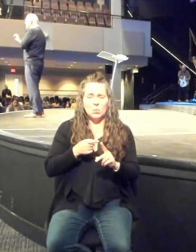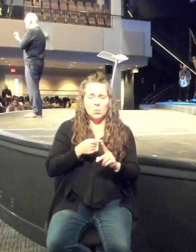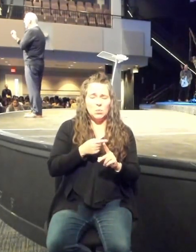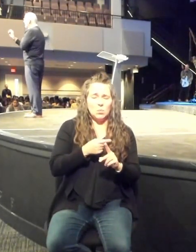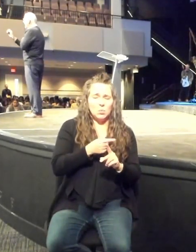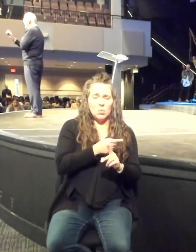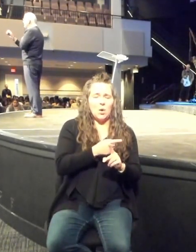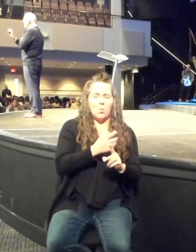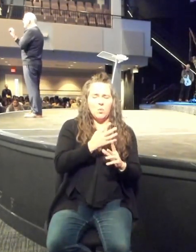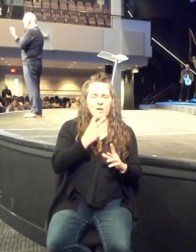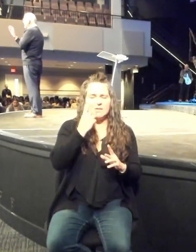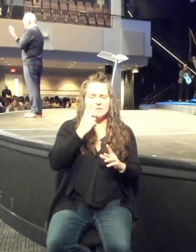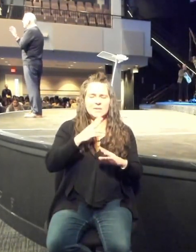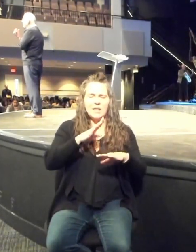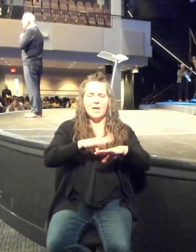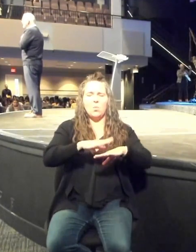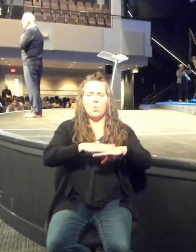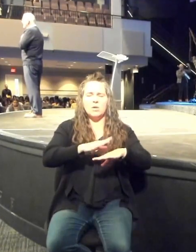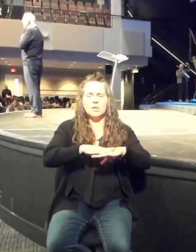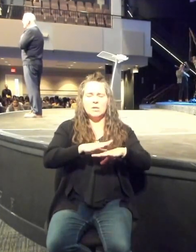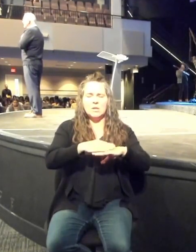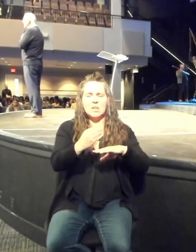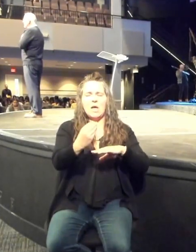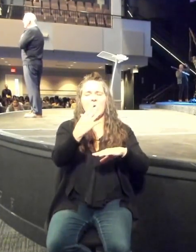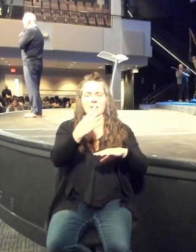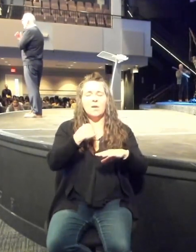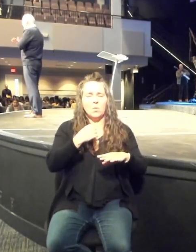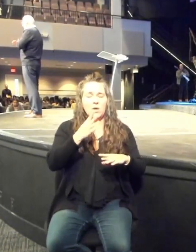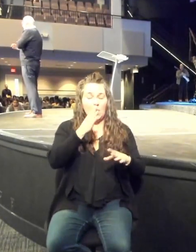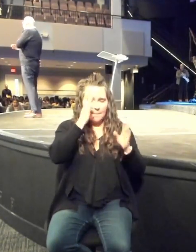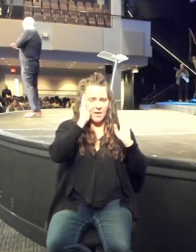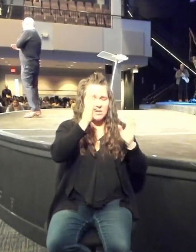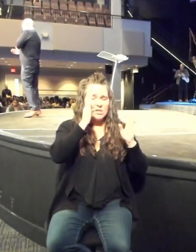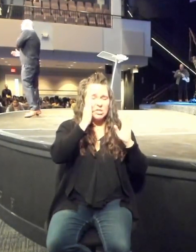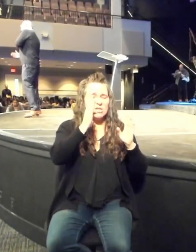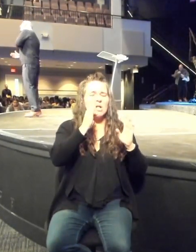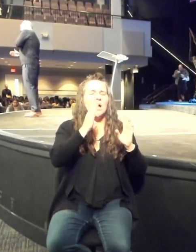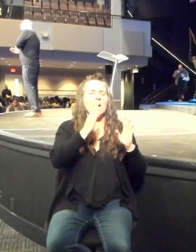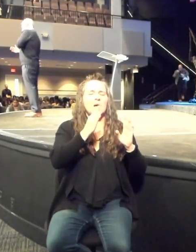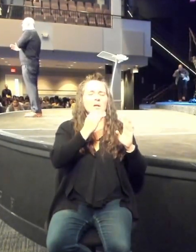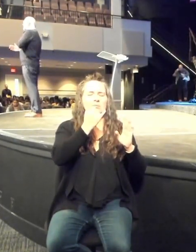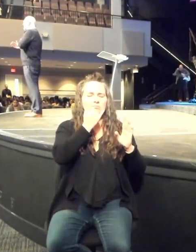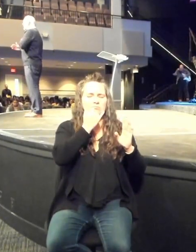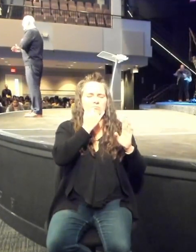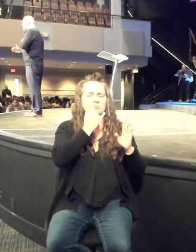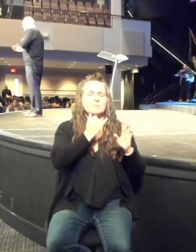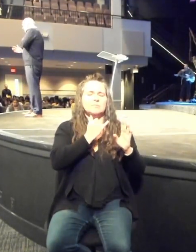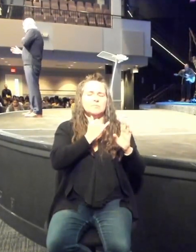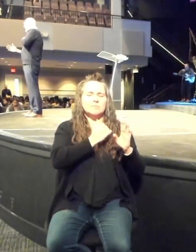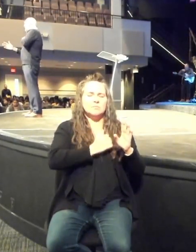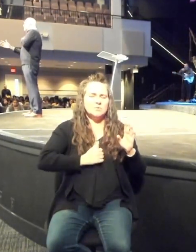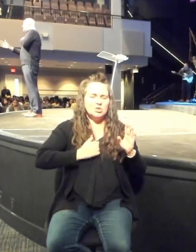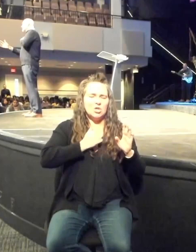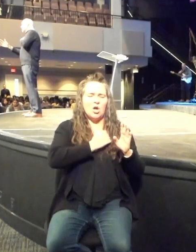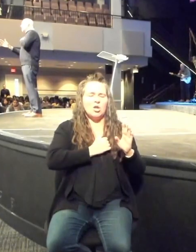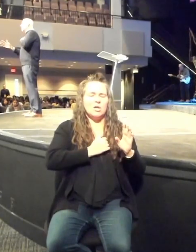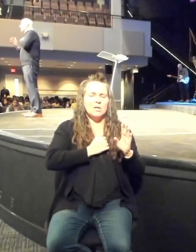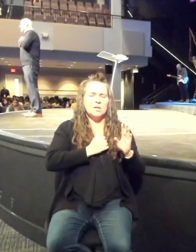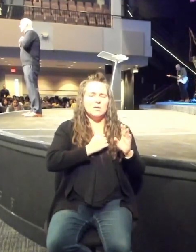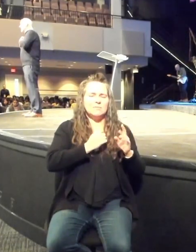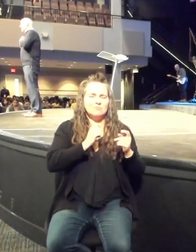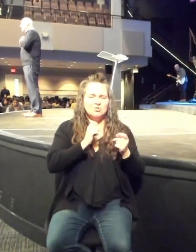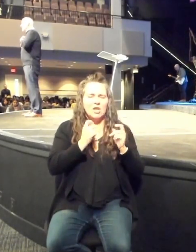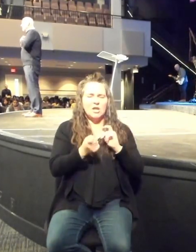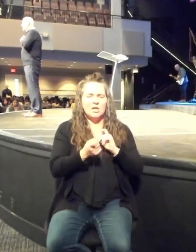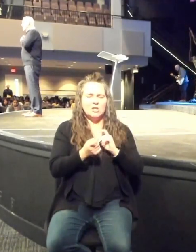that goes off in our lives that says, be careful. And when we've erred from where we need to be in our lives, that we come back to you as David